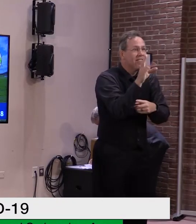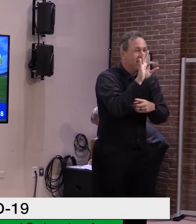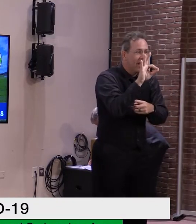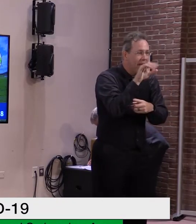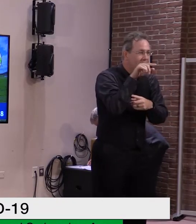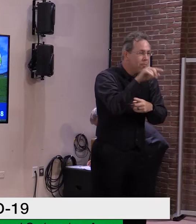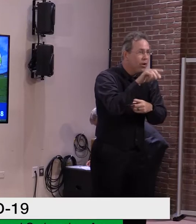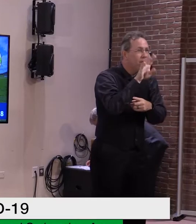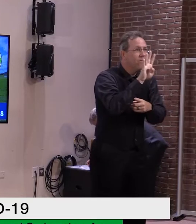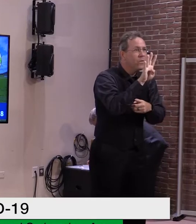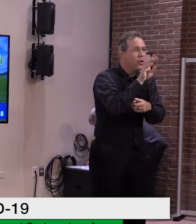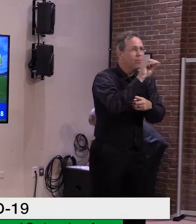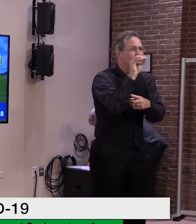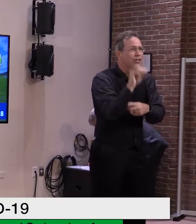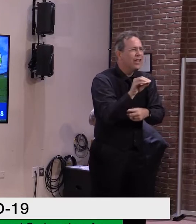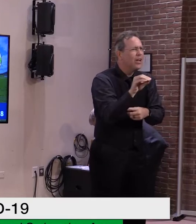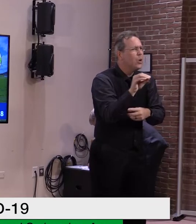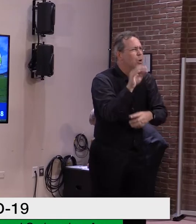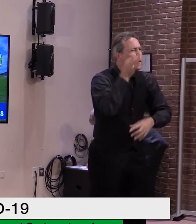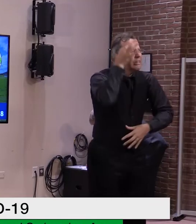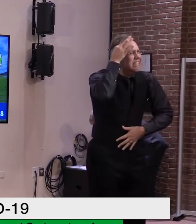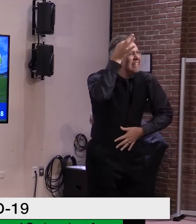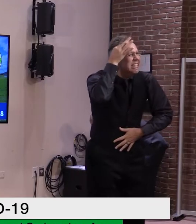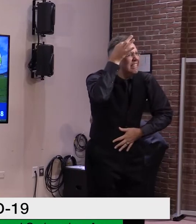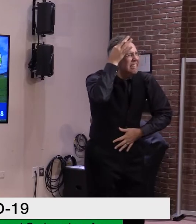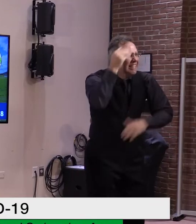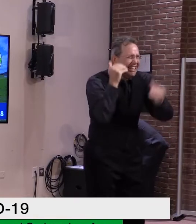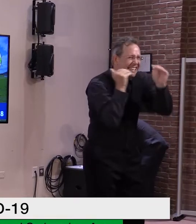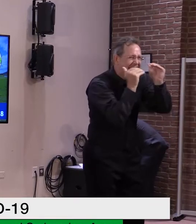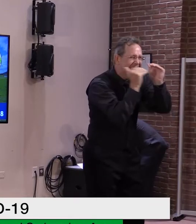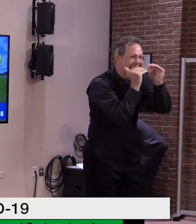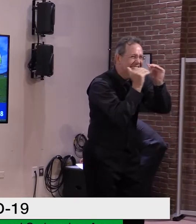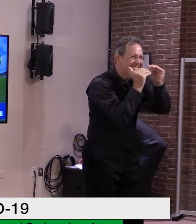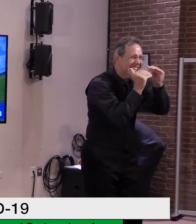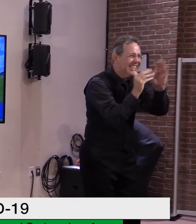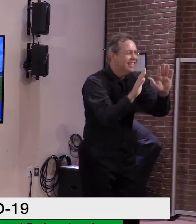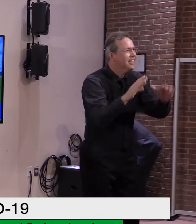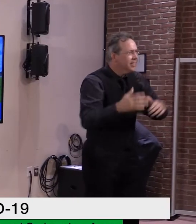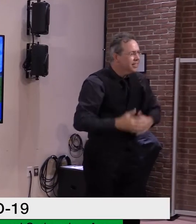79.4% of the eligible population, leaving us just